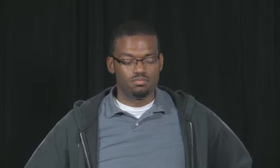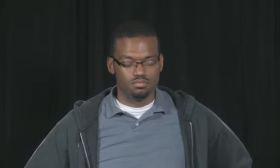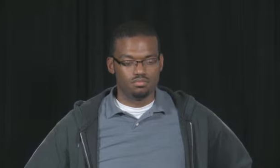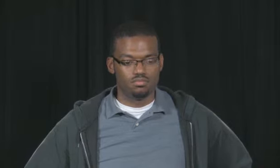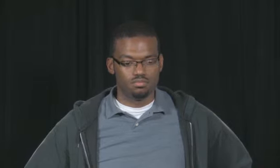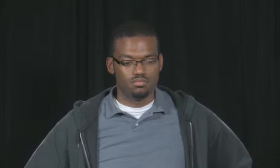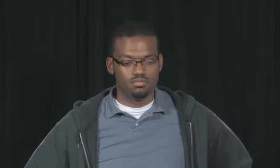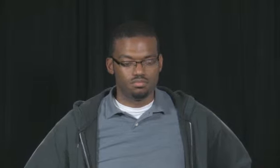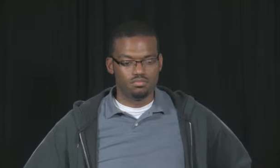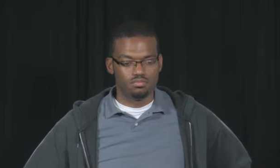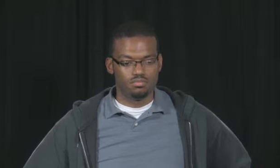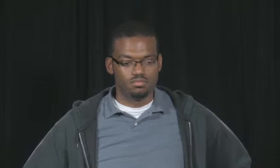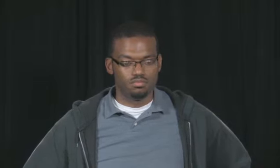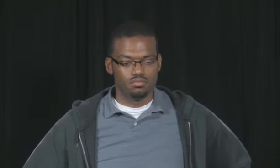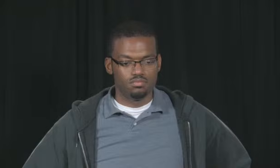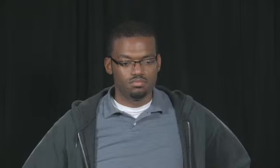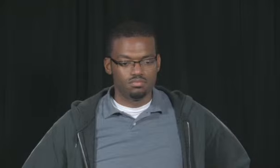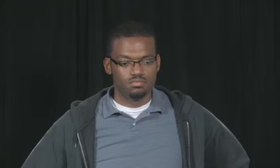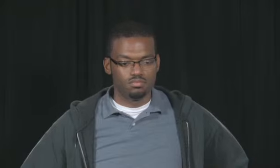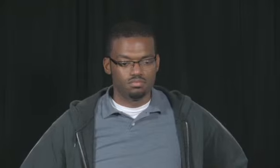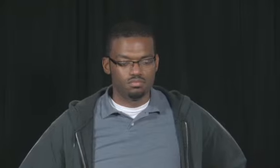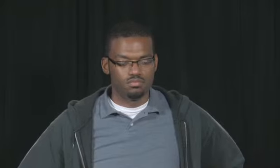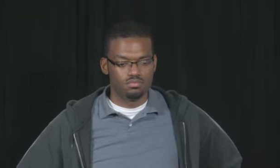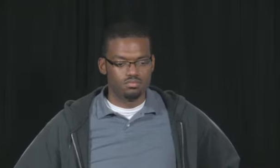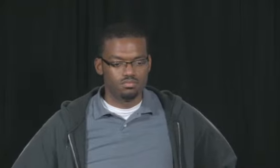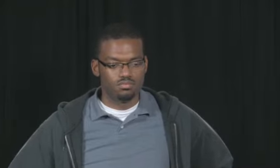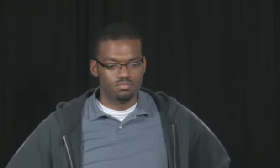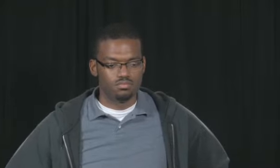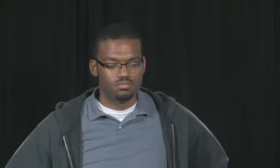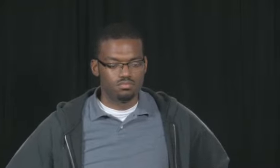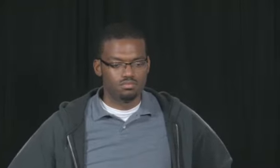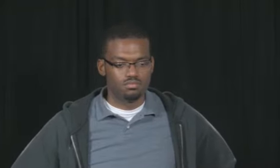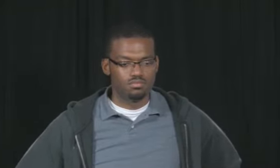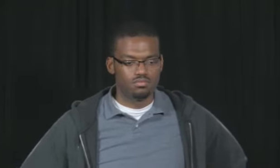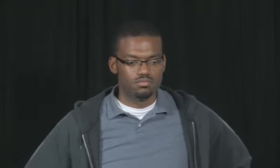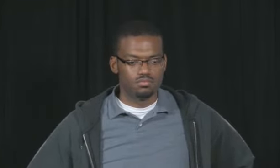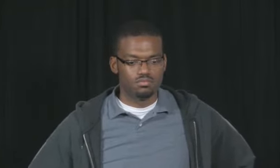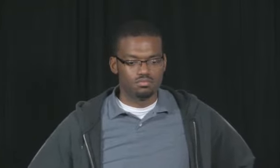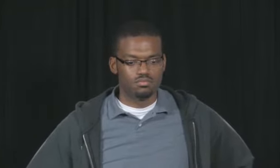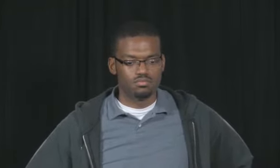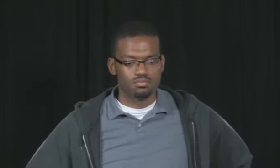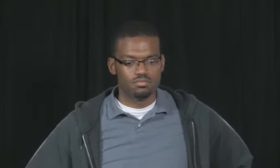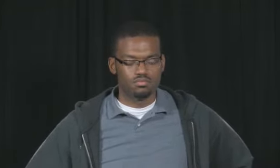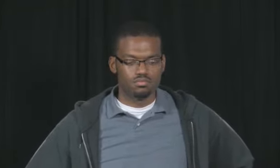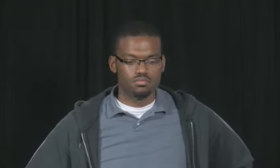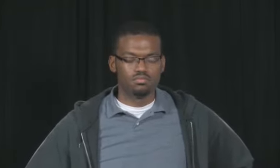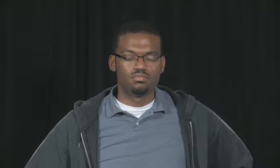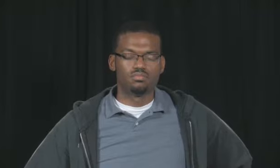One is an emphasis on the eye that means nothing, and one is perfectly lawful because cheeks is what